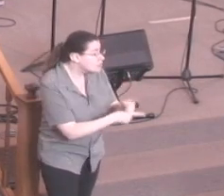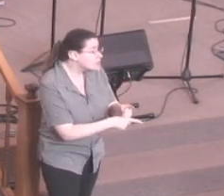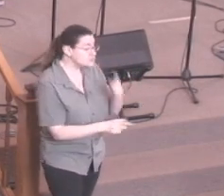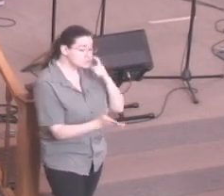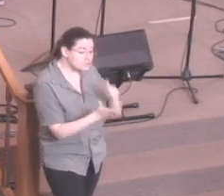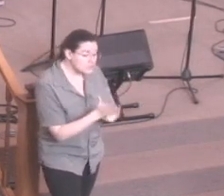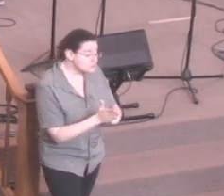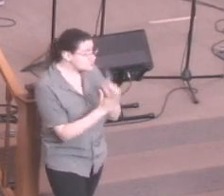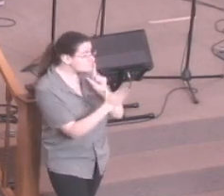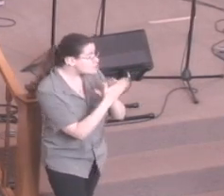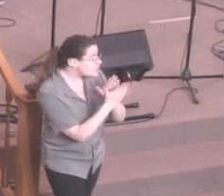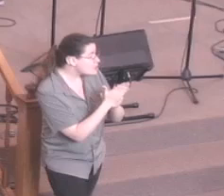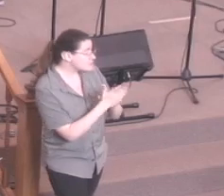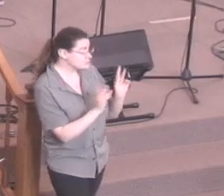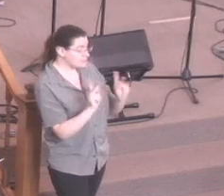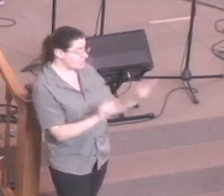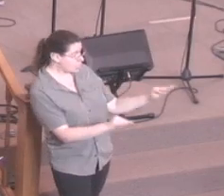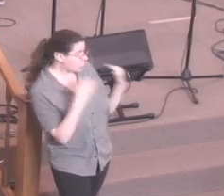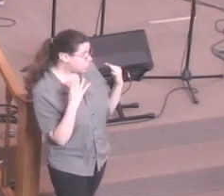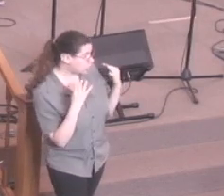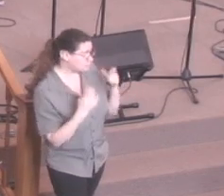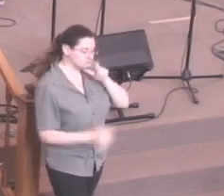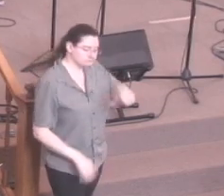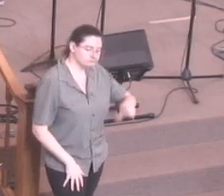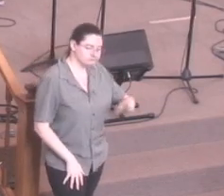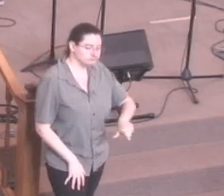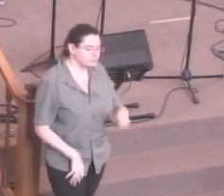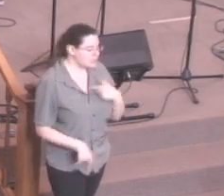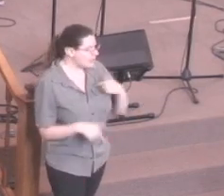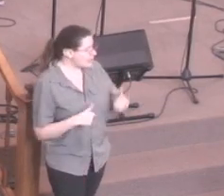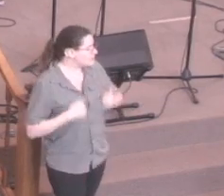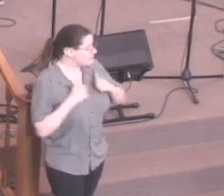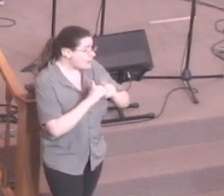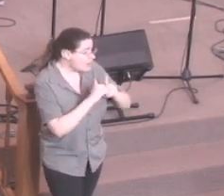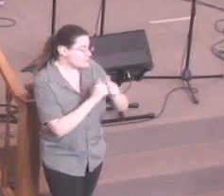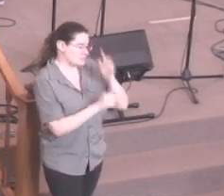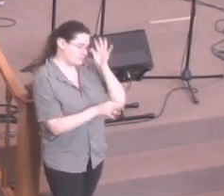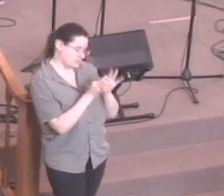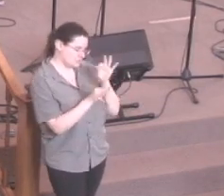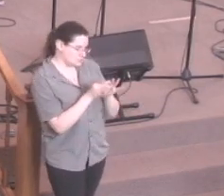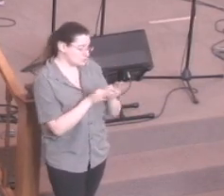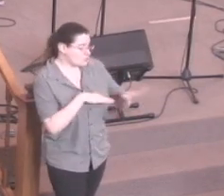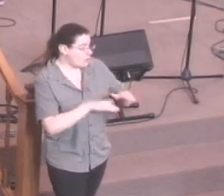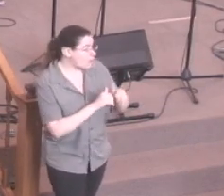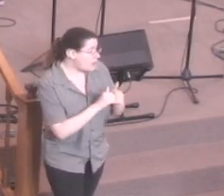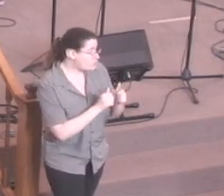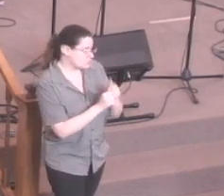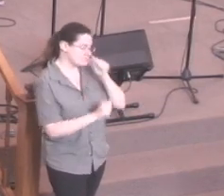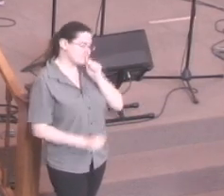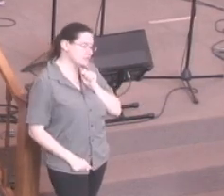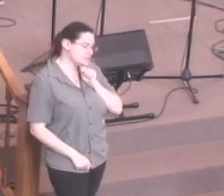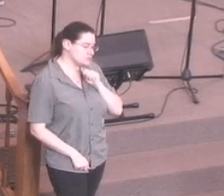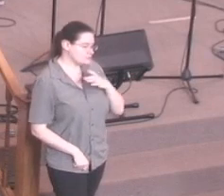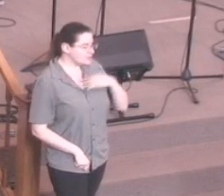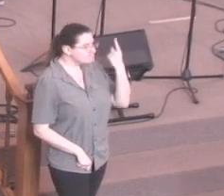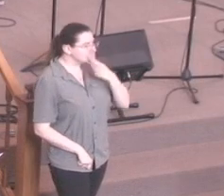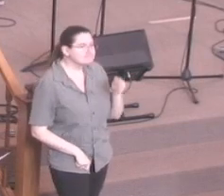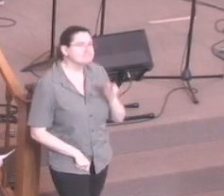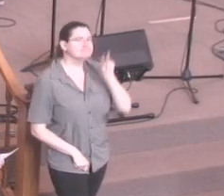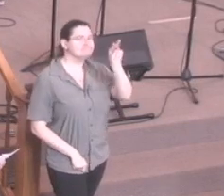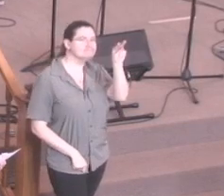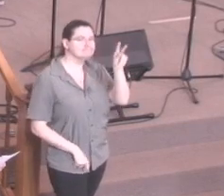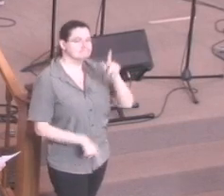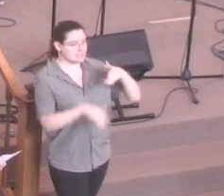recognized, praised, regarded, or recorded. I live by faith, walk by patience. My face is set, my gate